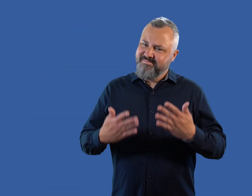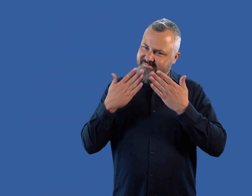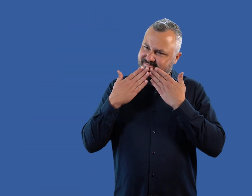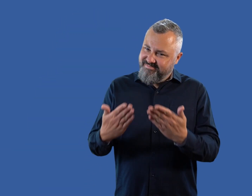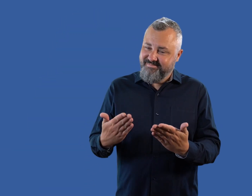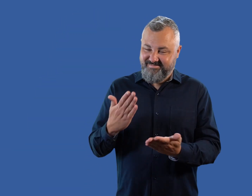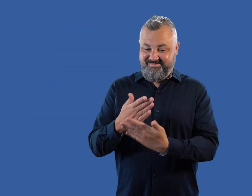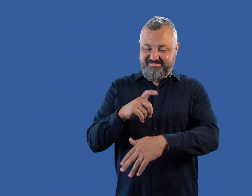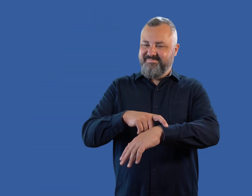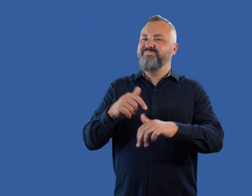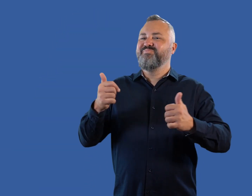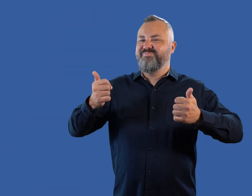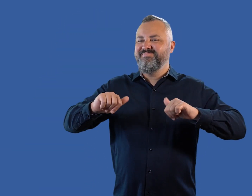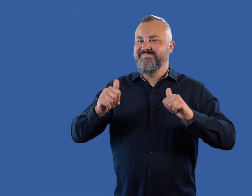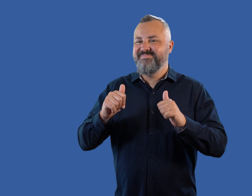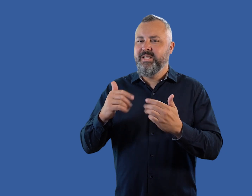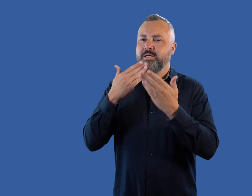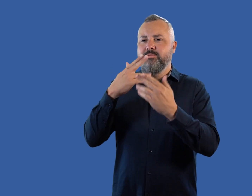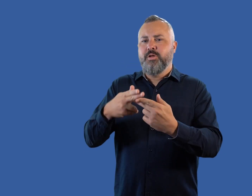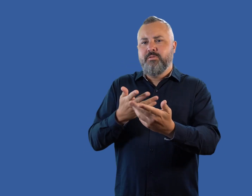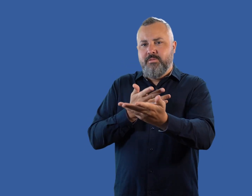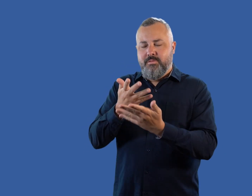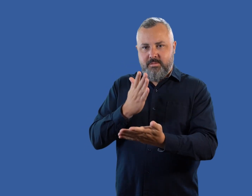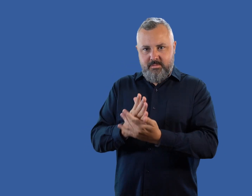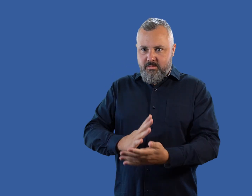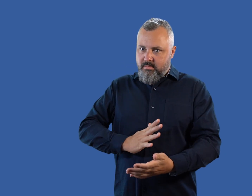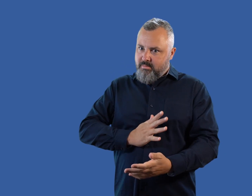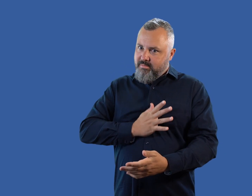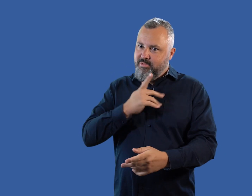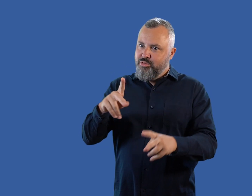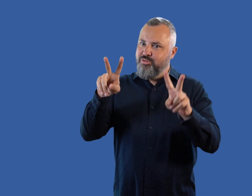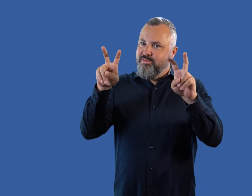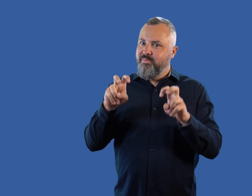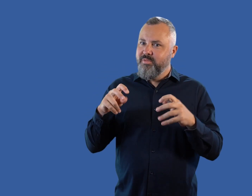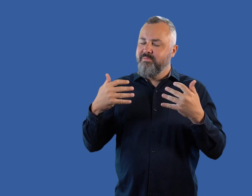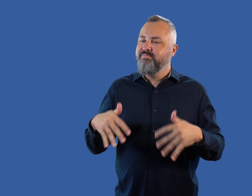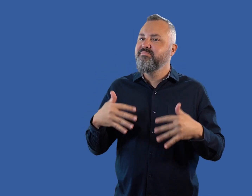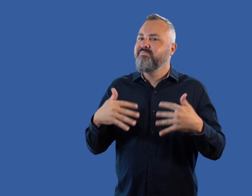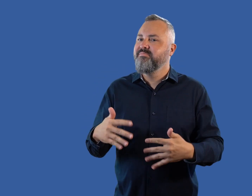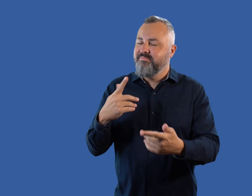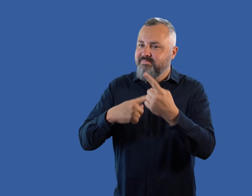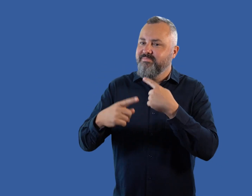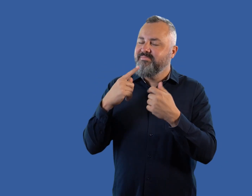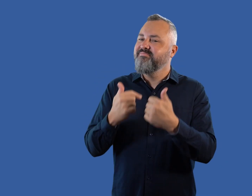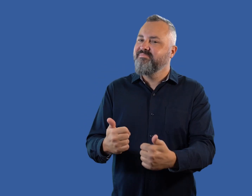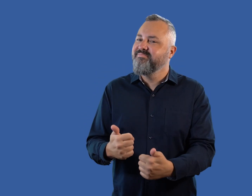Well, thank you, Lynette. That's all we have time for today. Thanks for chatting and explaining this interesting topic.